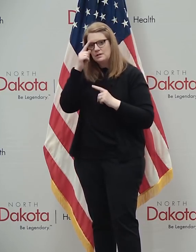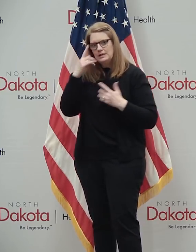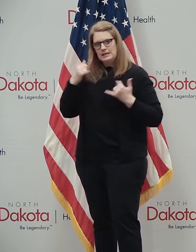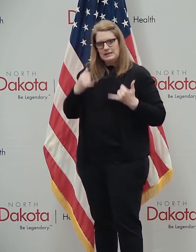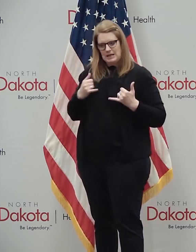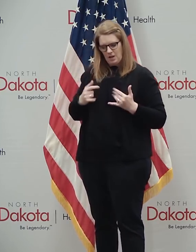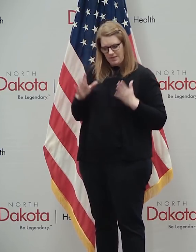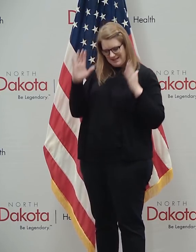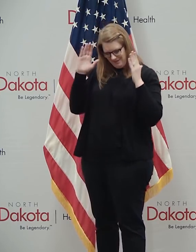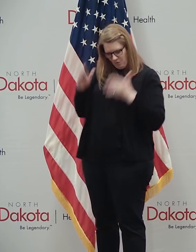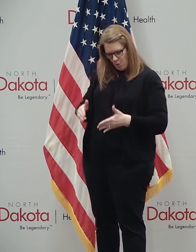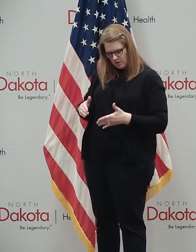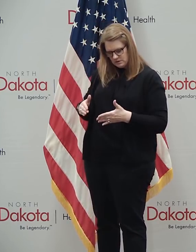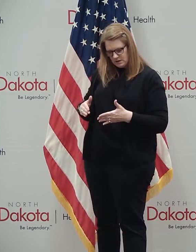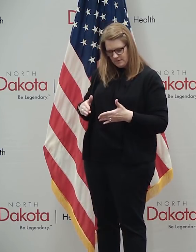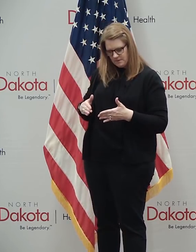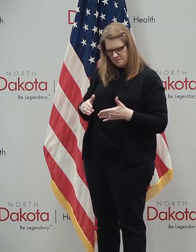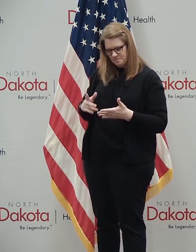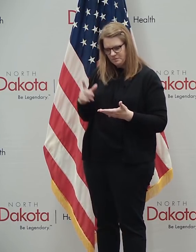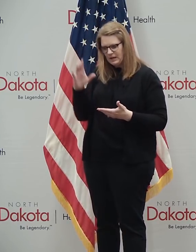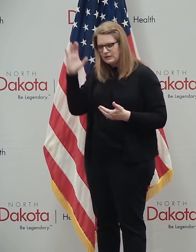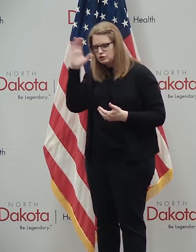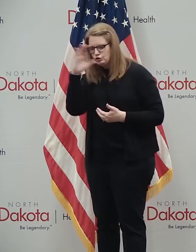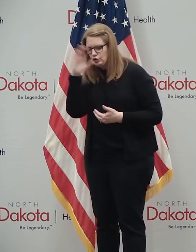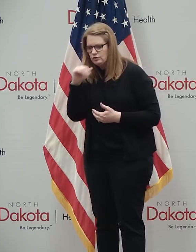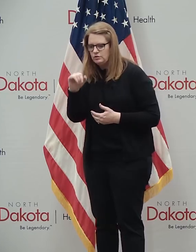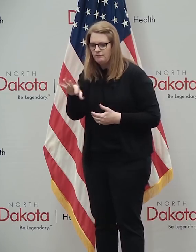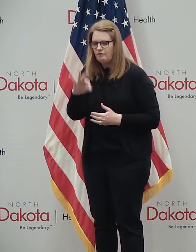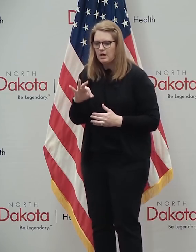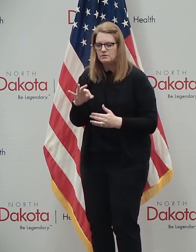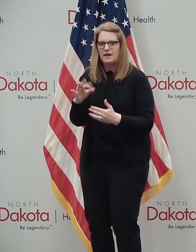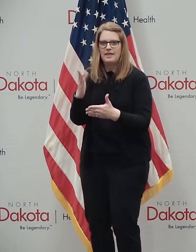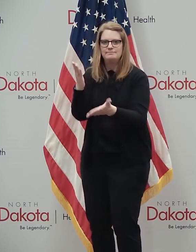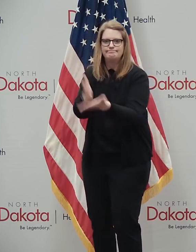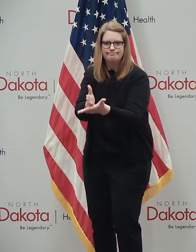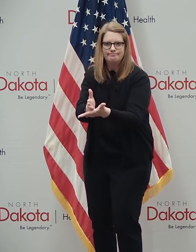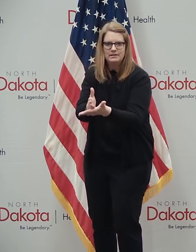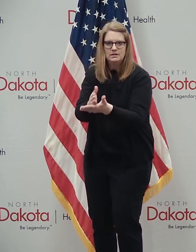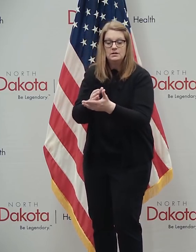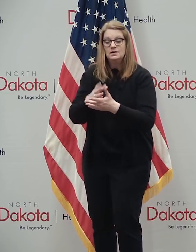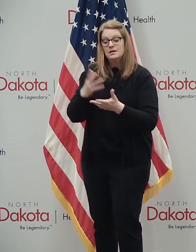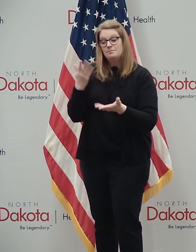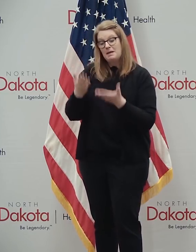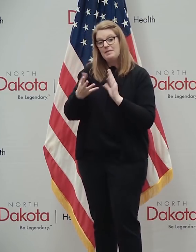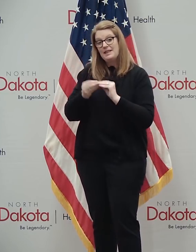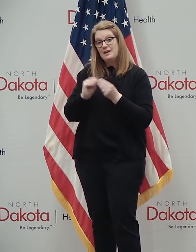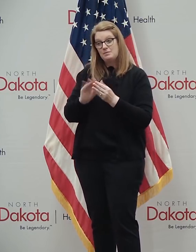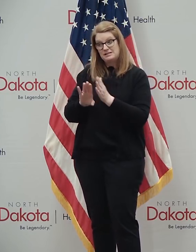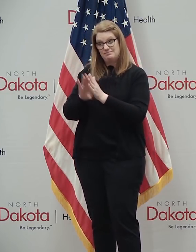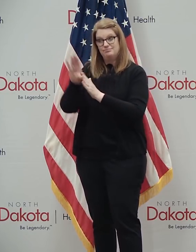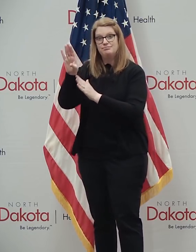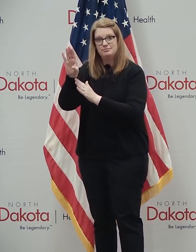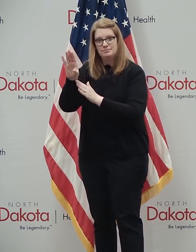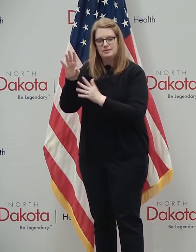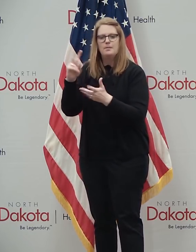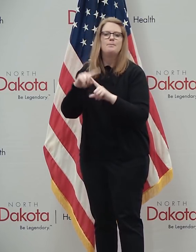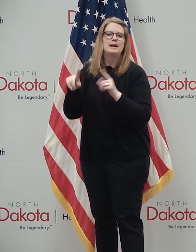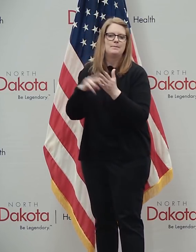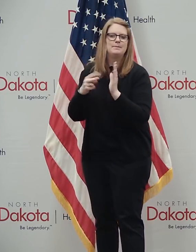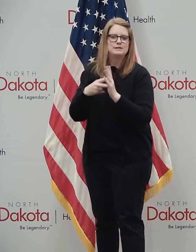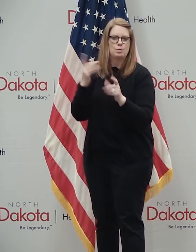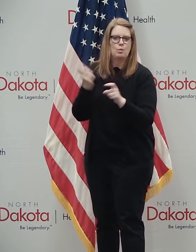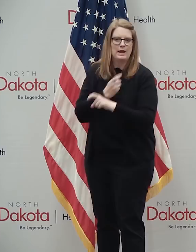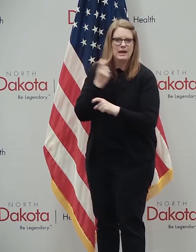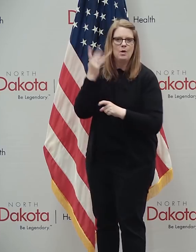effort of search and contain, we may see the numbers actually going up, but for an epidemiologist, that means we're winning because